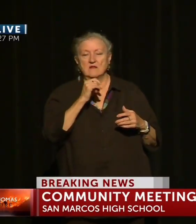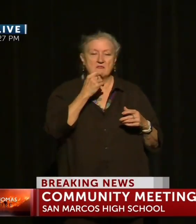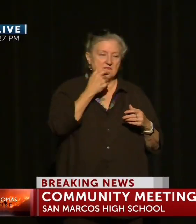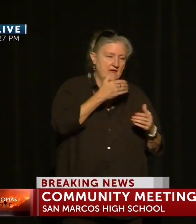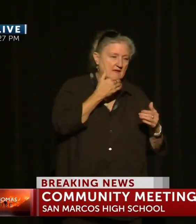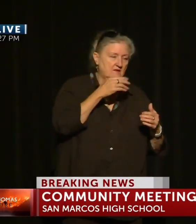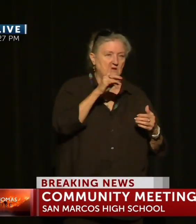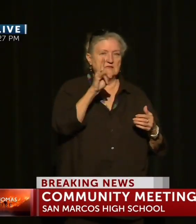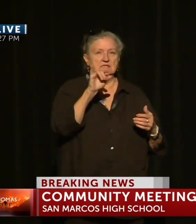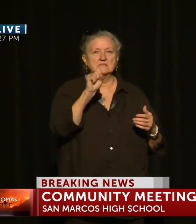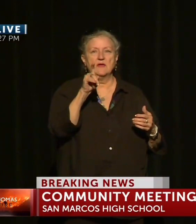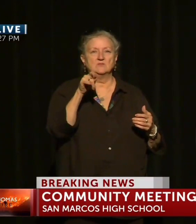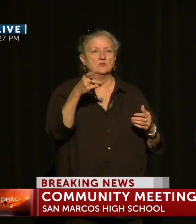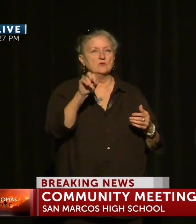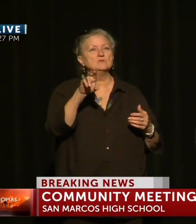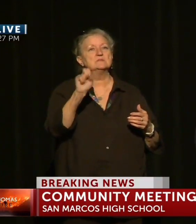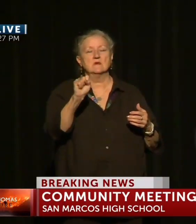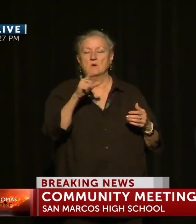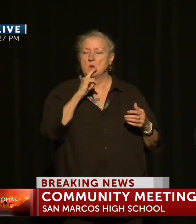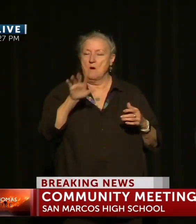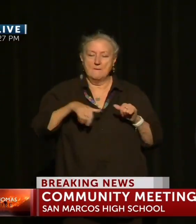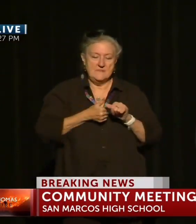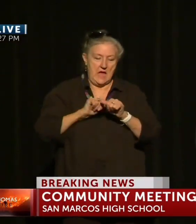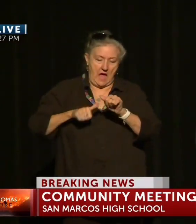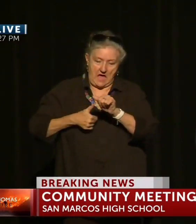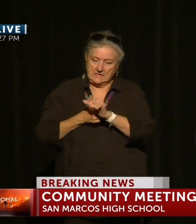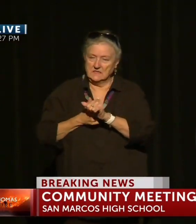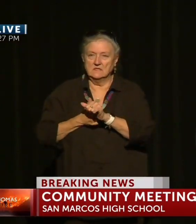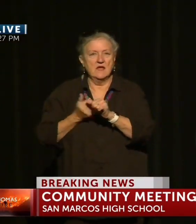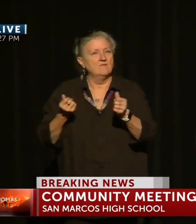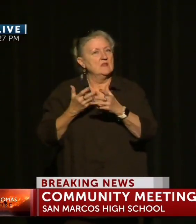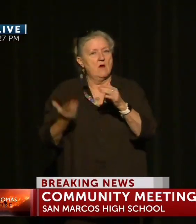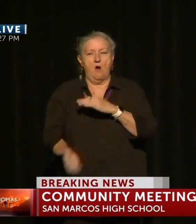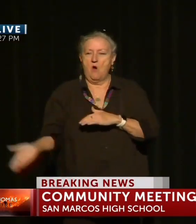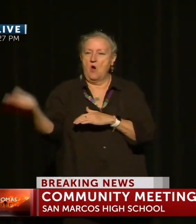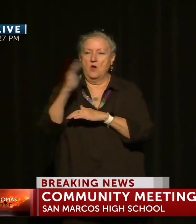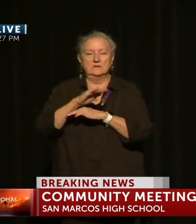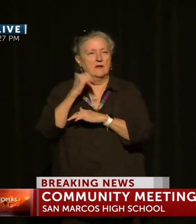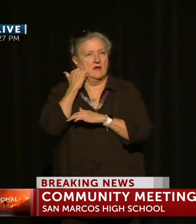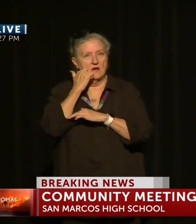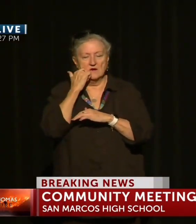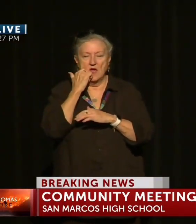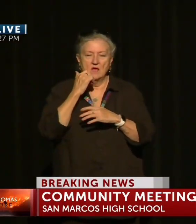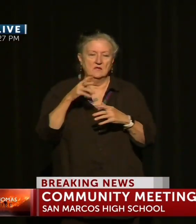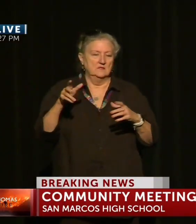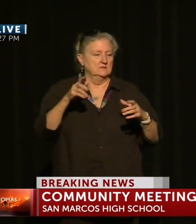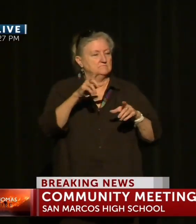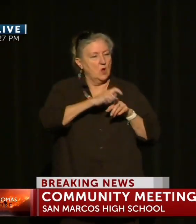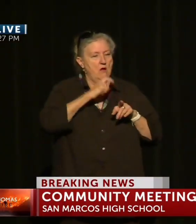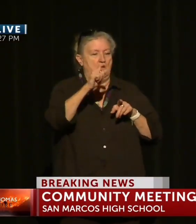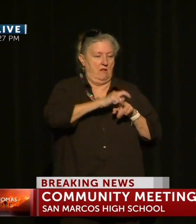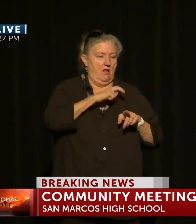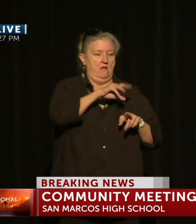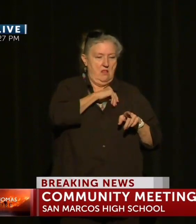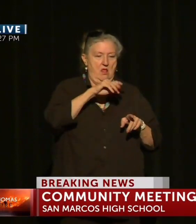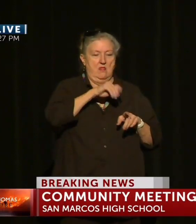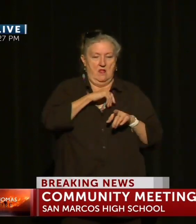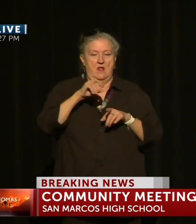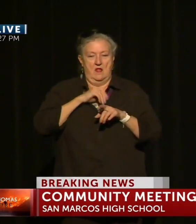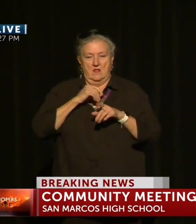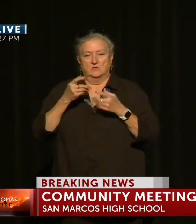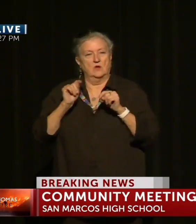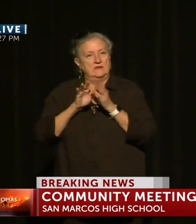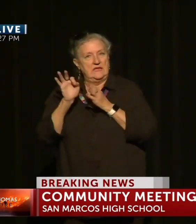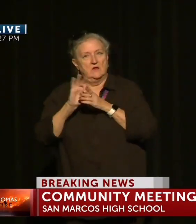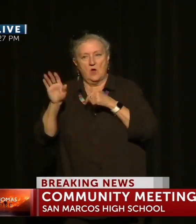our dispatchers who are behind the scenes all day long, taking 911 calls, trying to keep account of